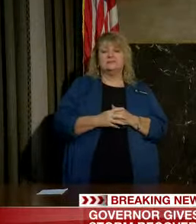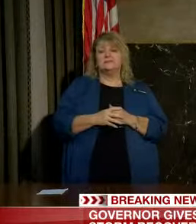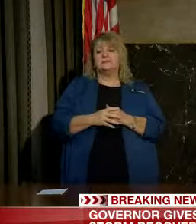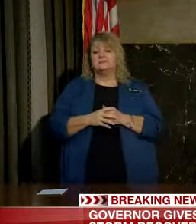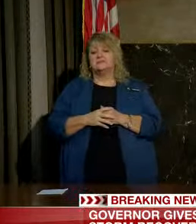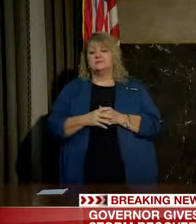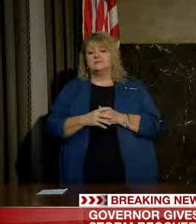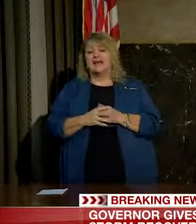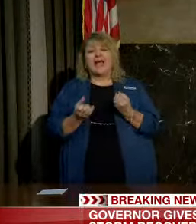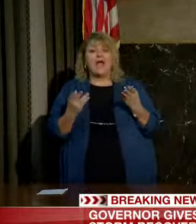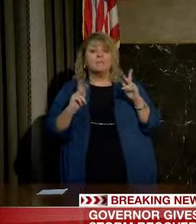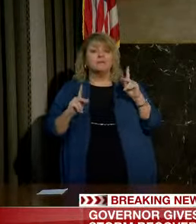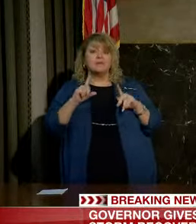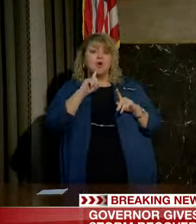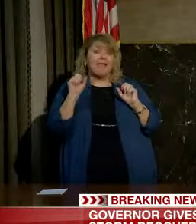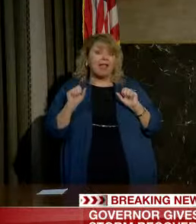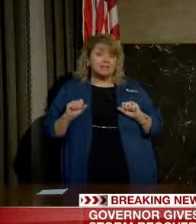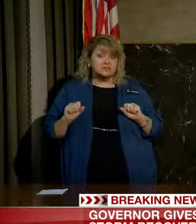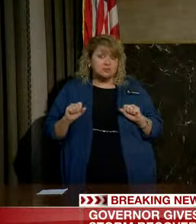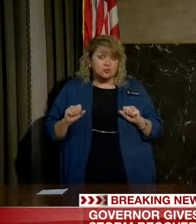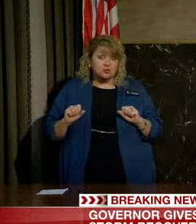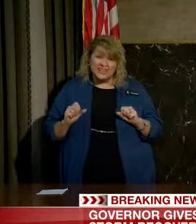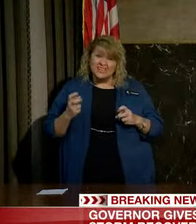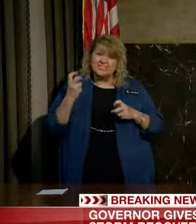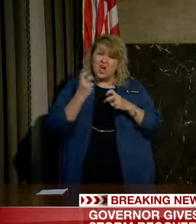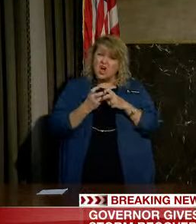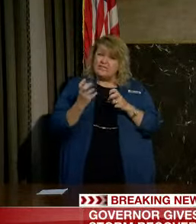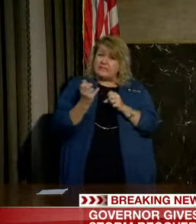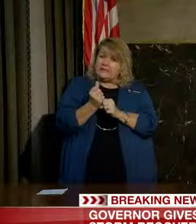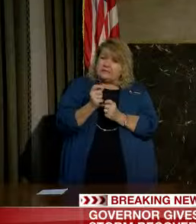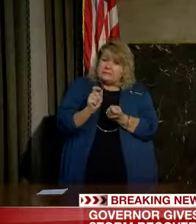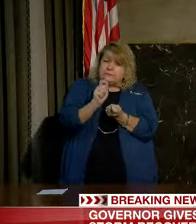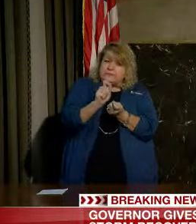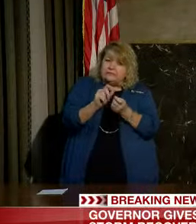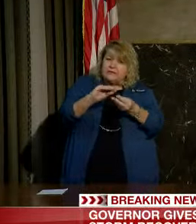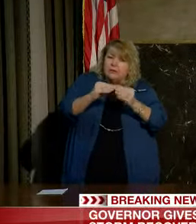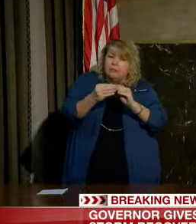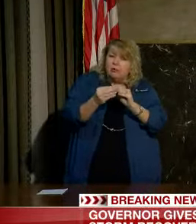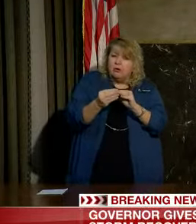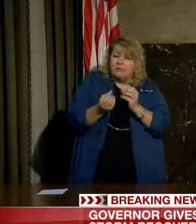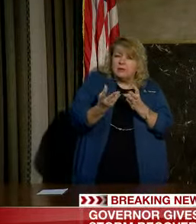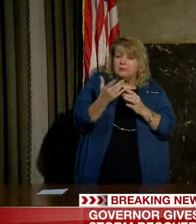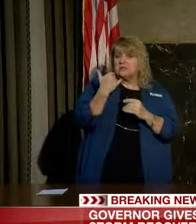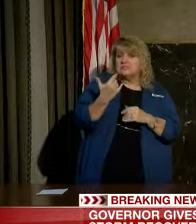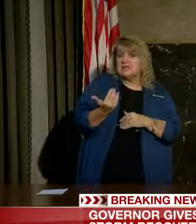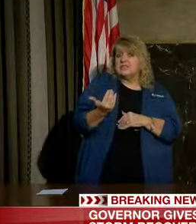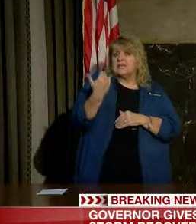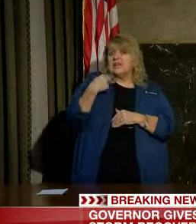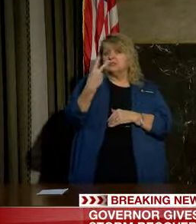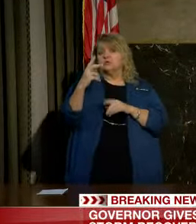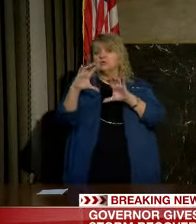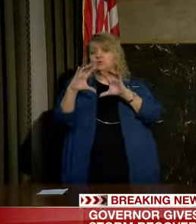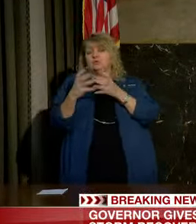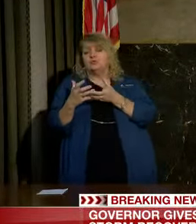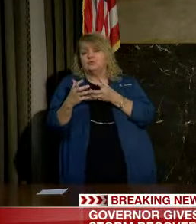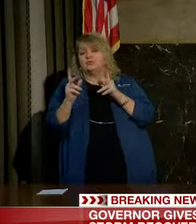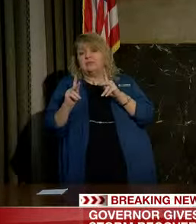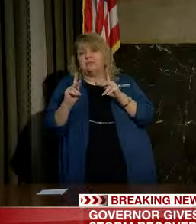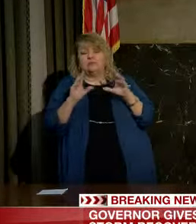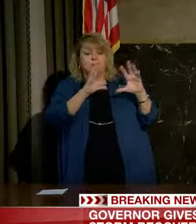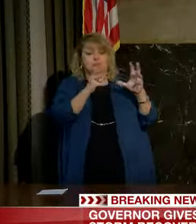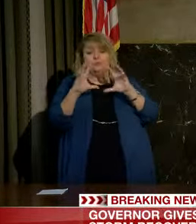people are eligible, it's actually tough to get a good number on that because those last two categories of people that have